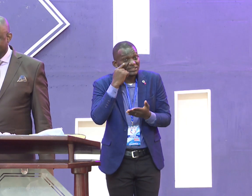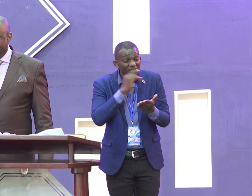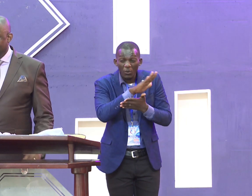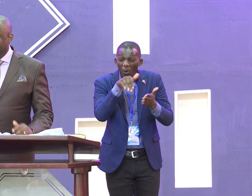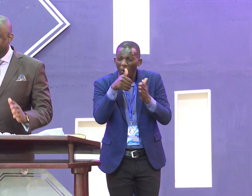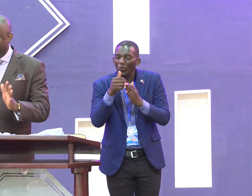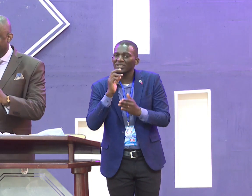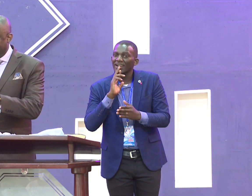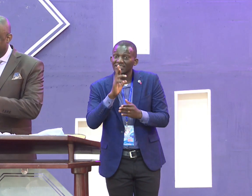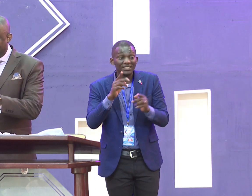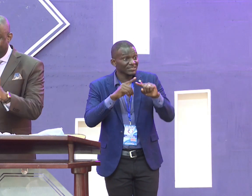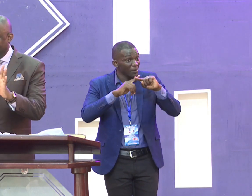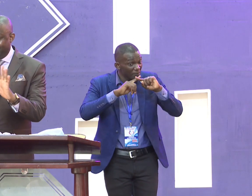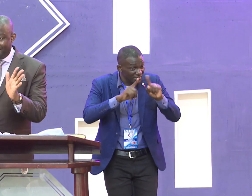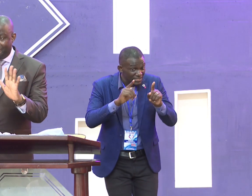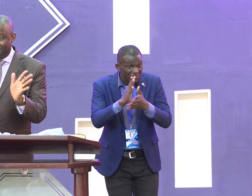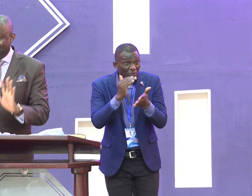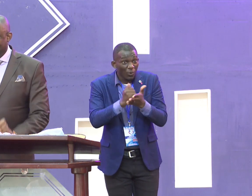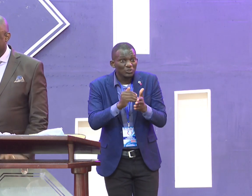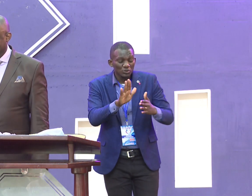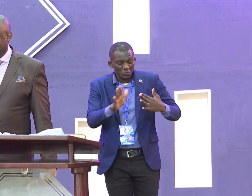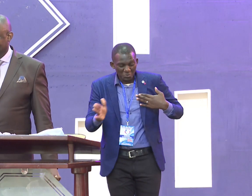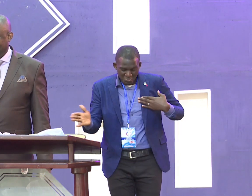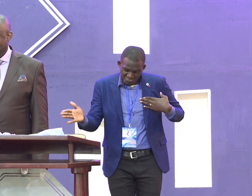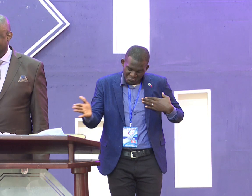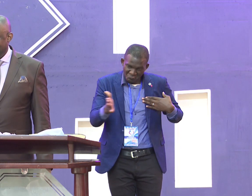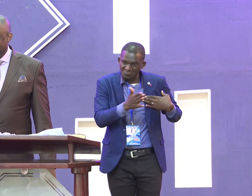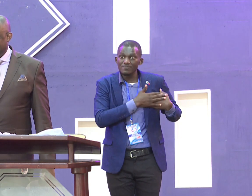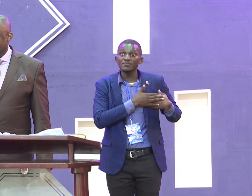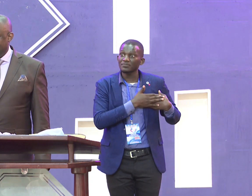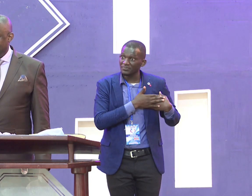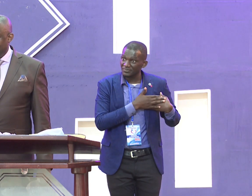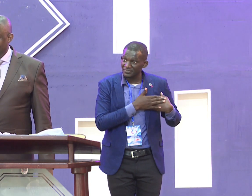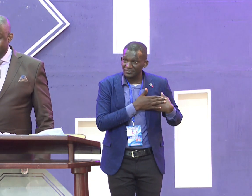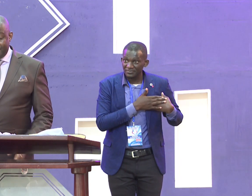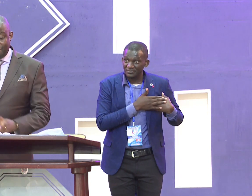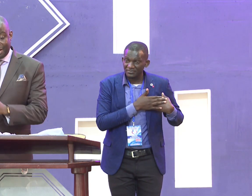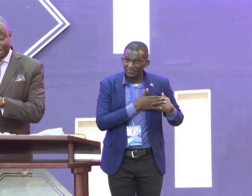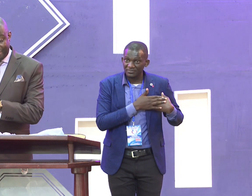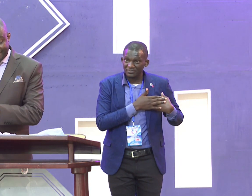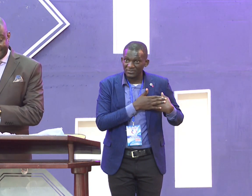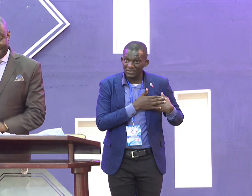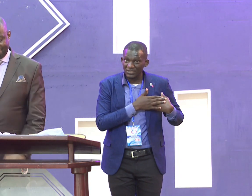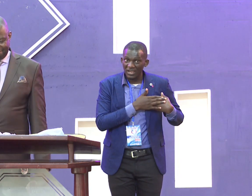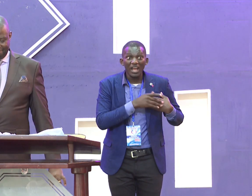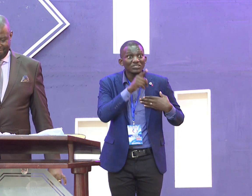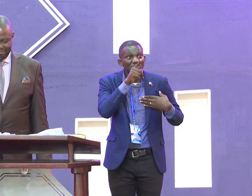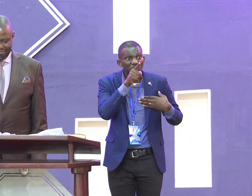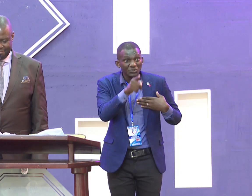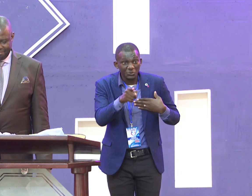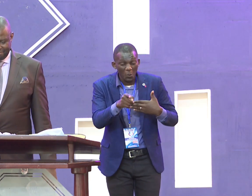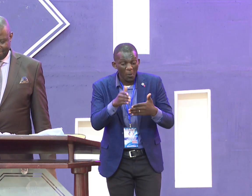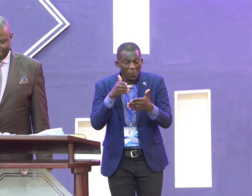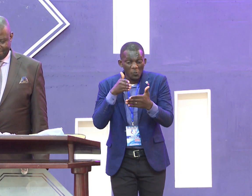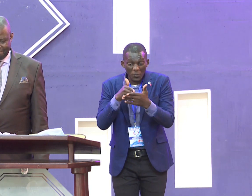the answers. But because in that area you didn't open up yourself. Because